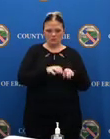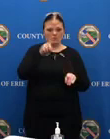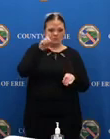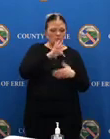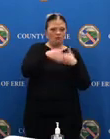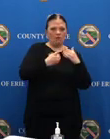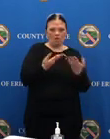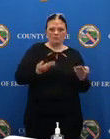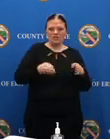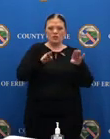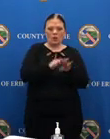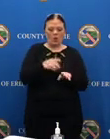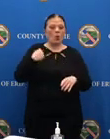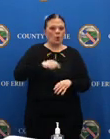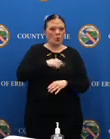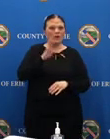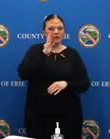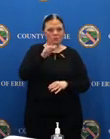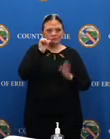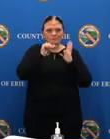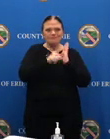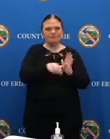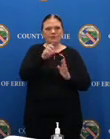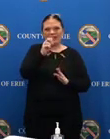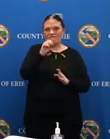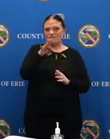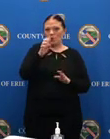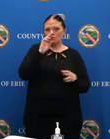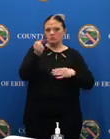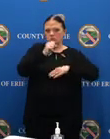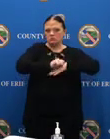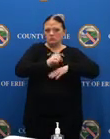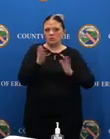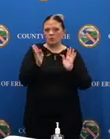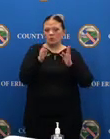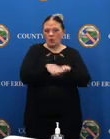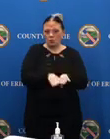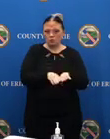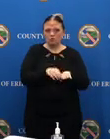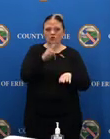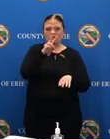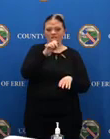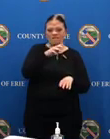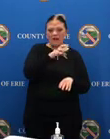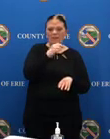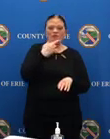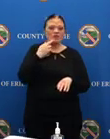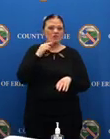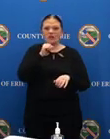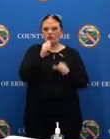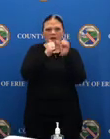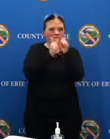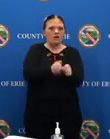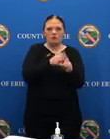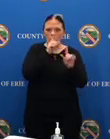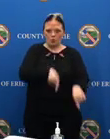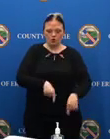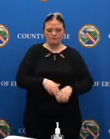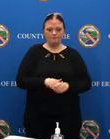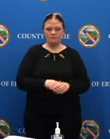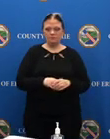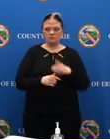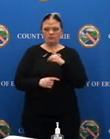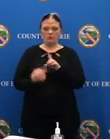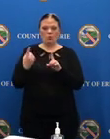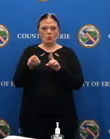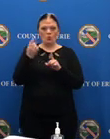be closed. And we will enforce closure of vape shops and restaurants that do not comply with these orders. And